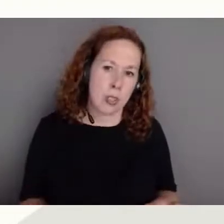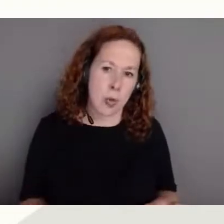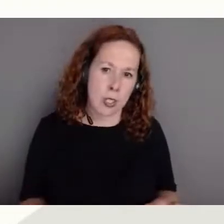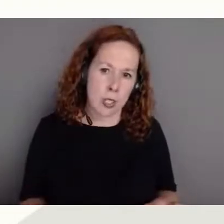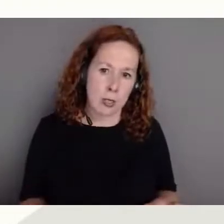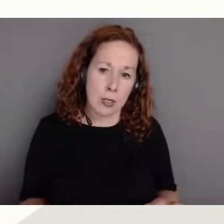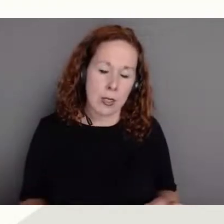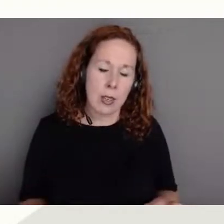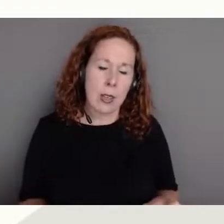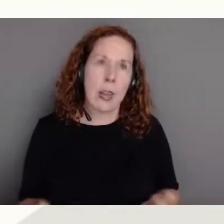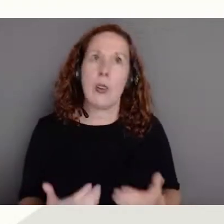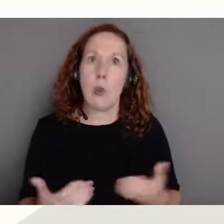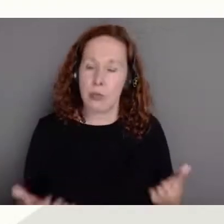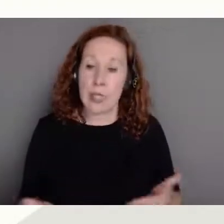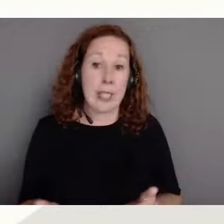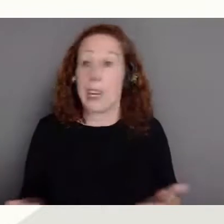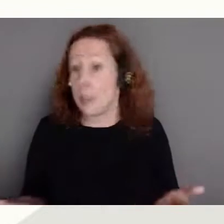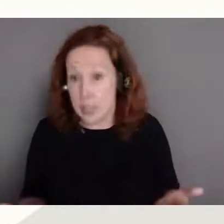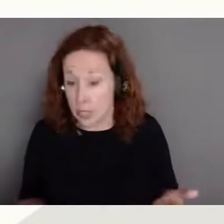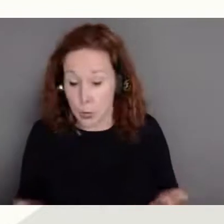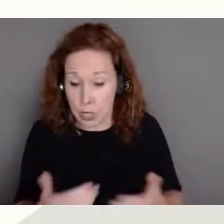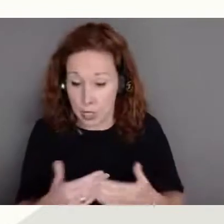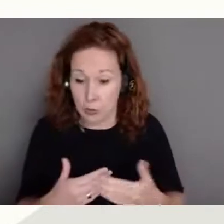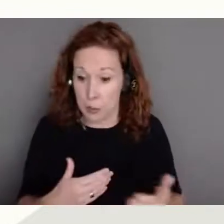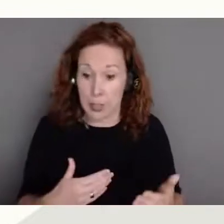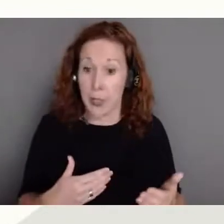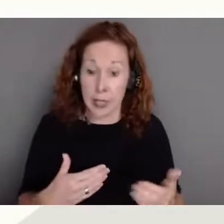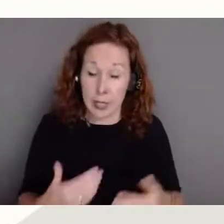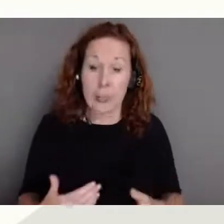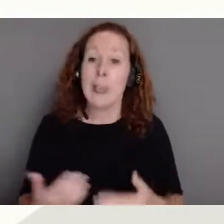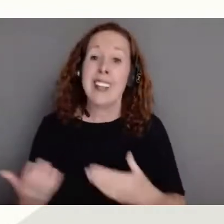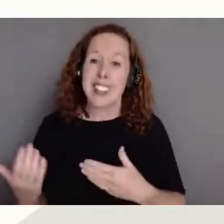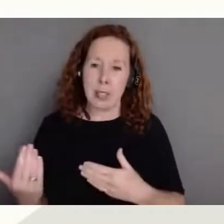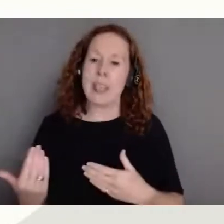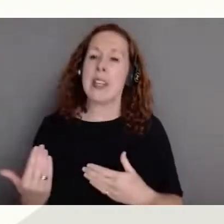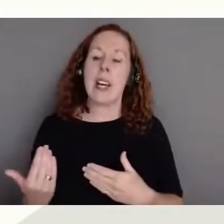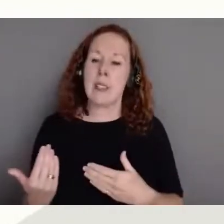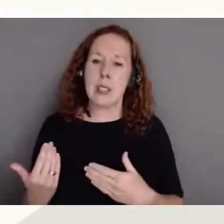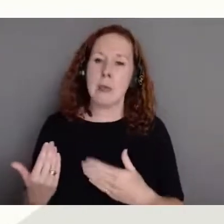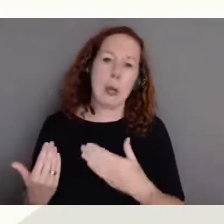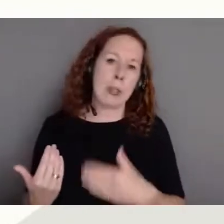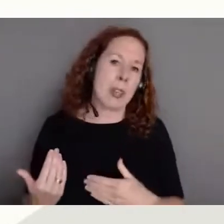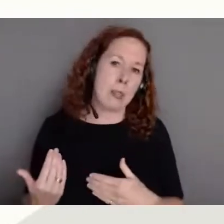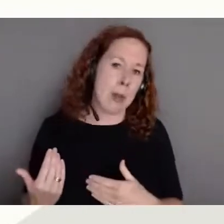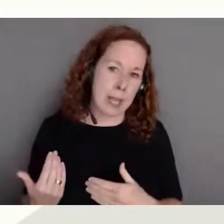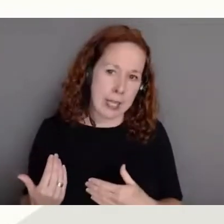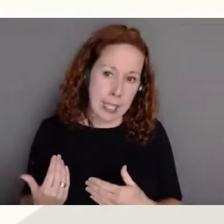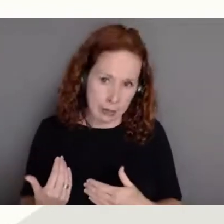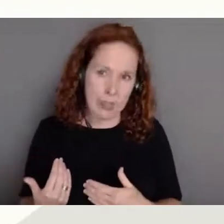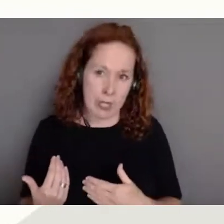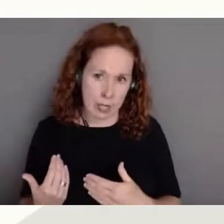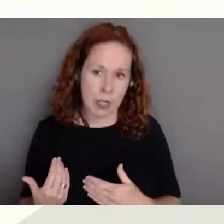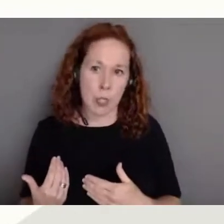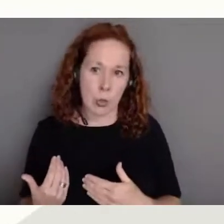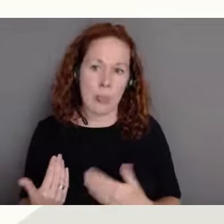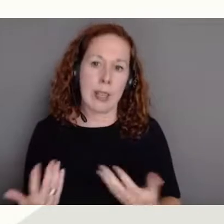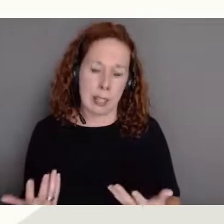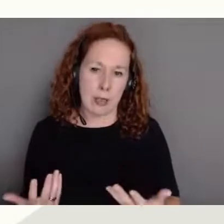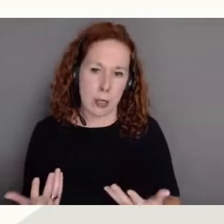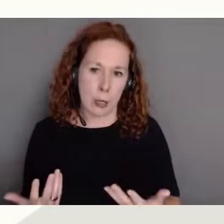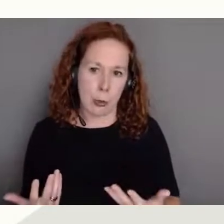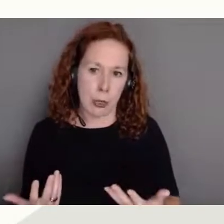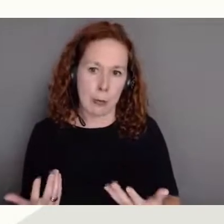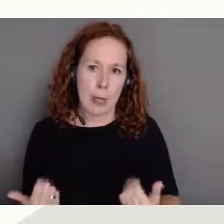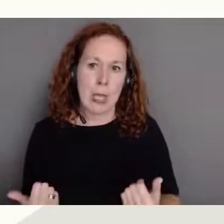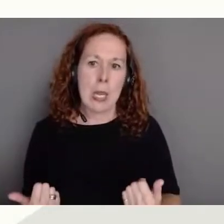emergency situations, and hopefully Mhm. in every situation from here on in, you need to Mhm. have it represented by a deaf individual, a